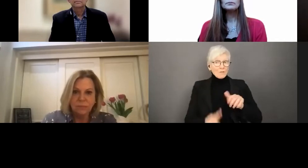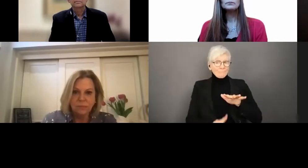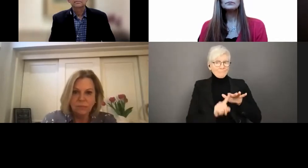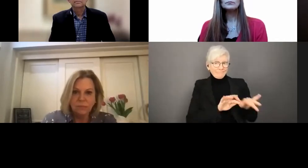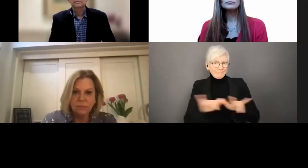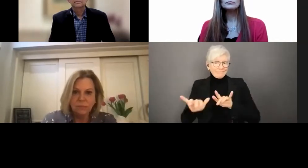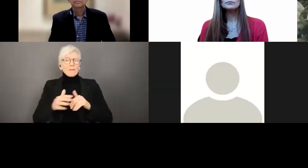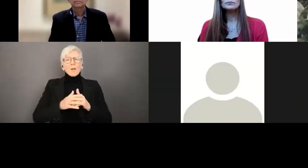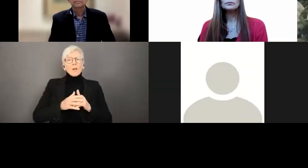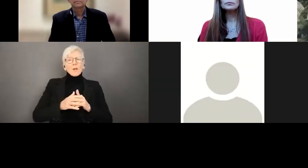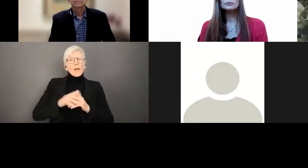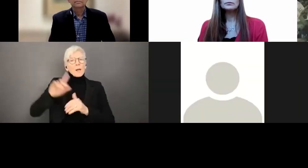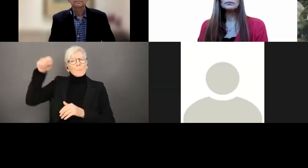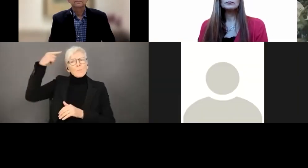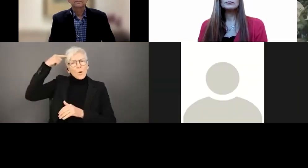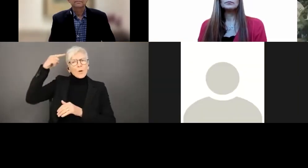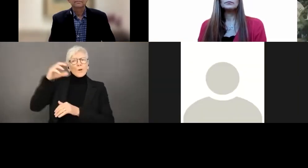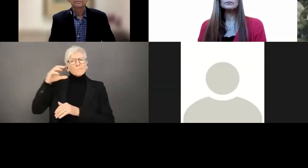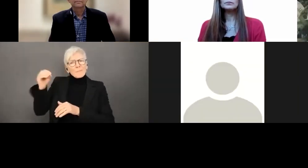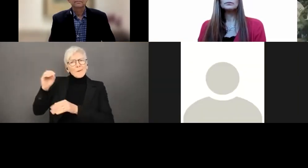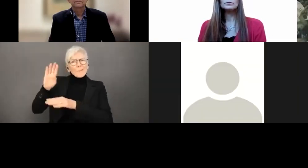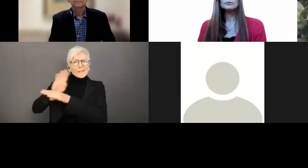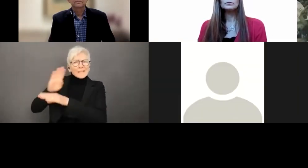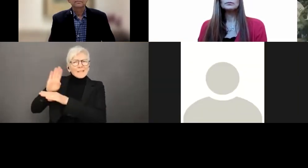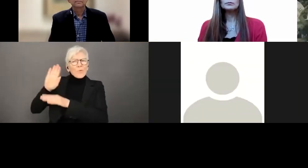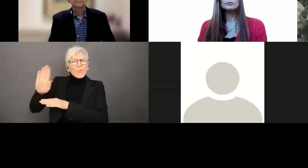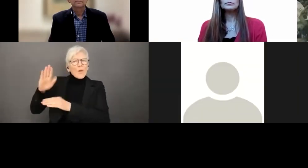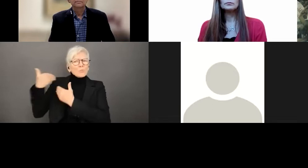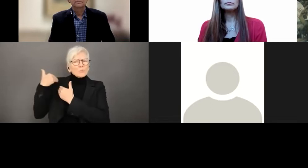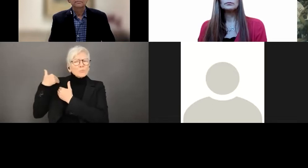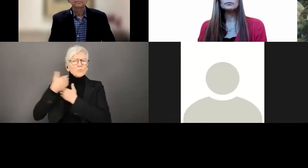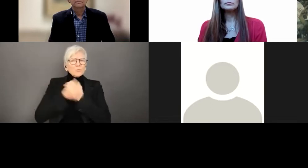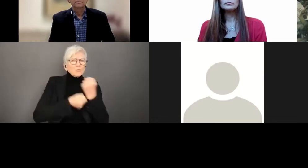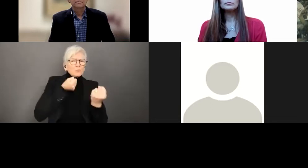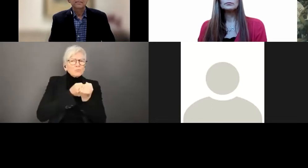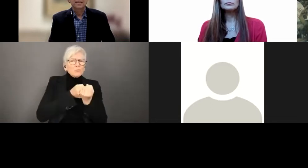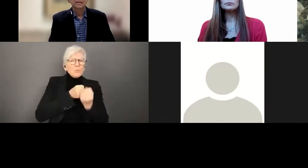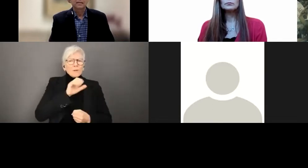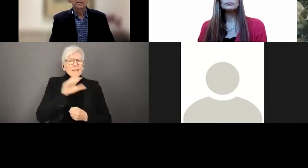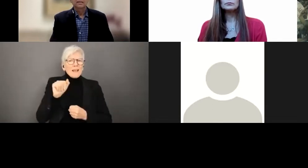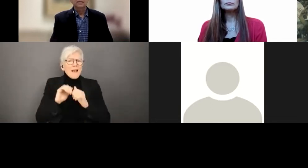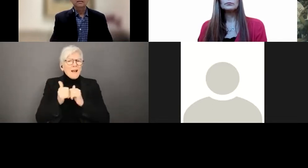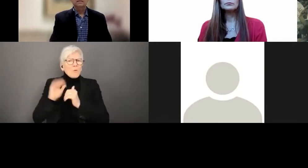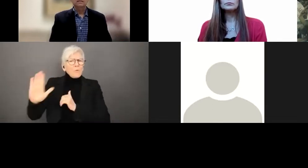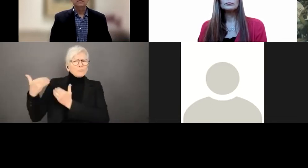does an employer have in support groups like the CAA?